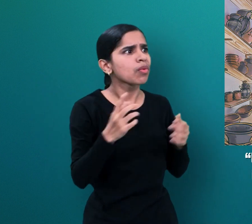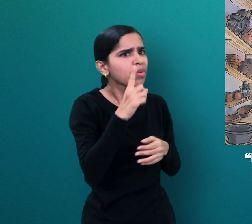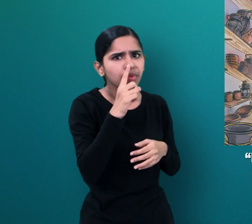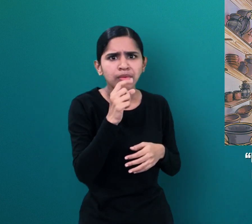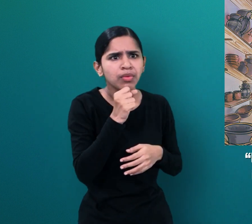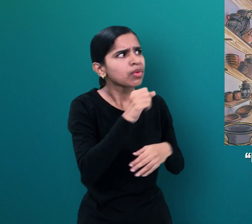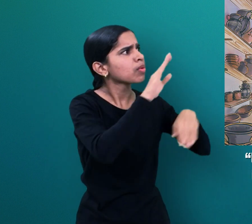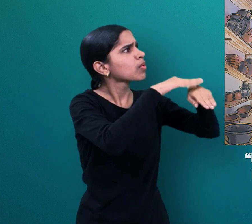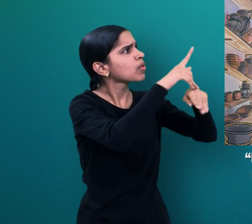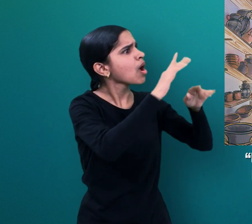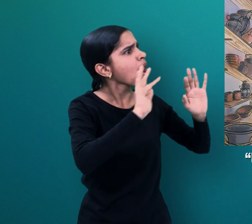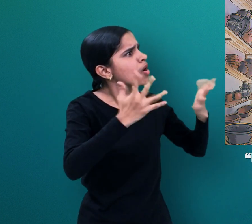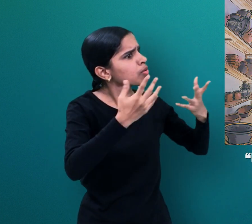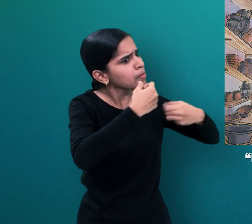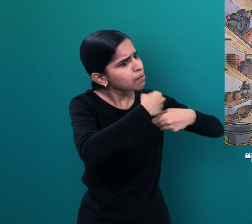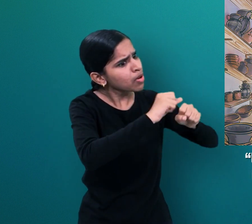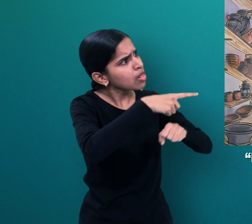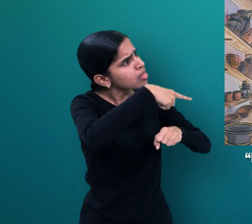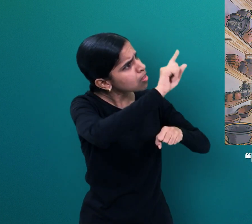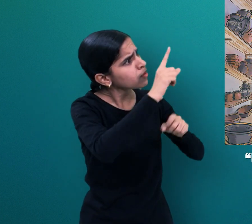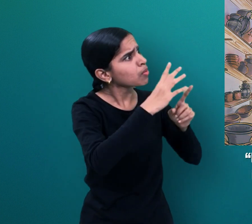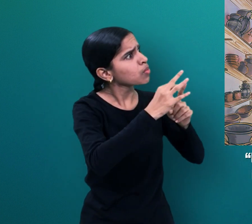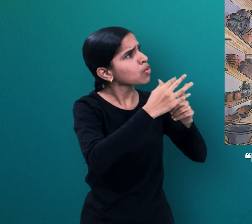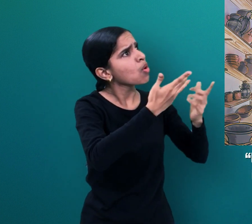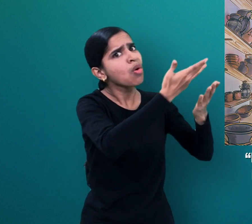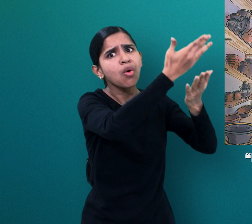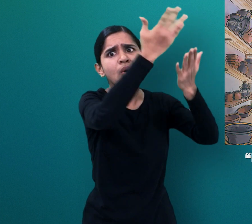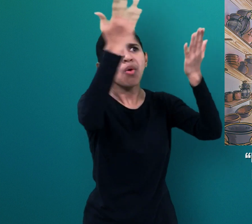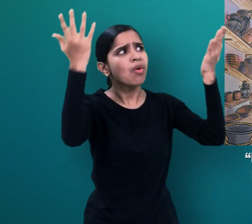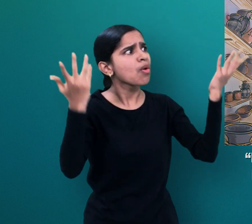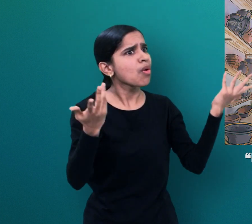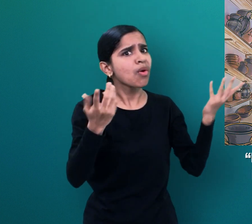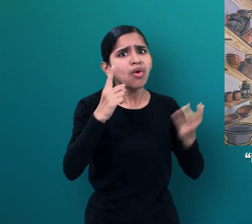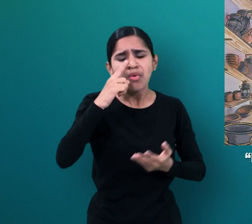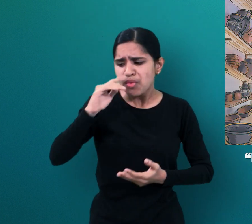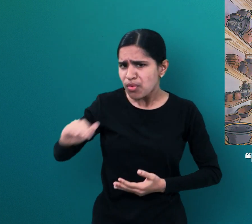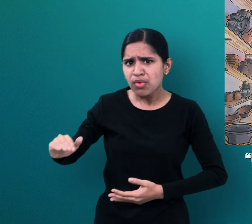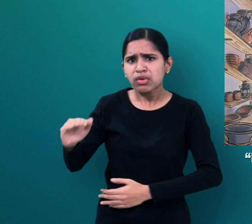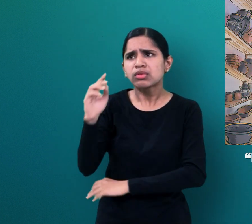How could Ambi make everything that is in this tiny little shed? Wondered Aski.